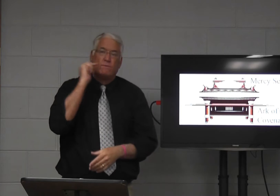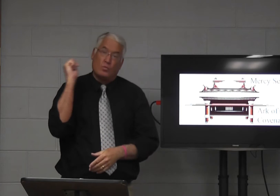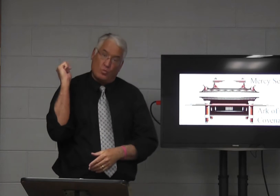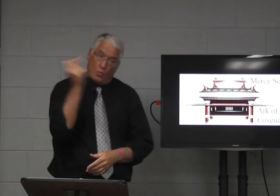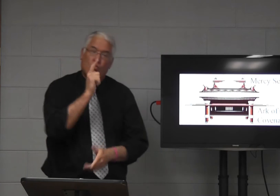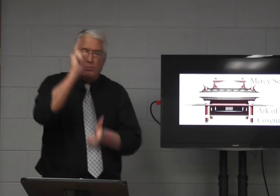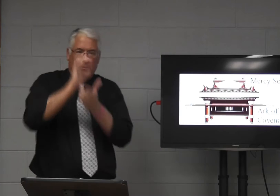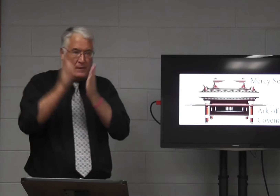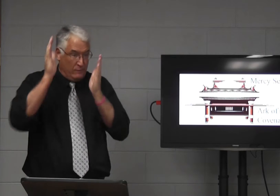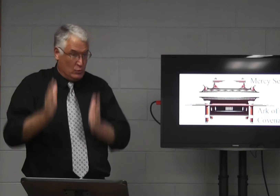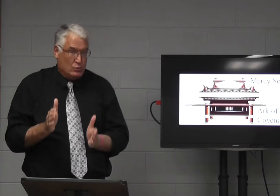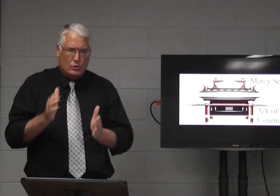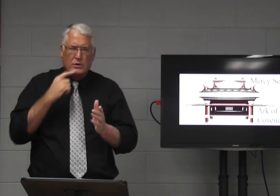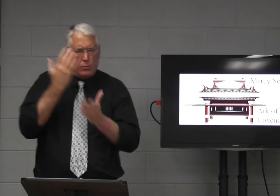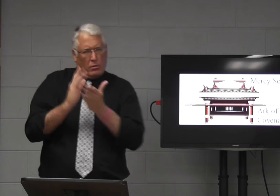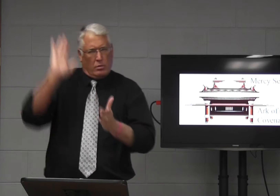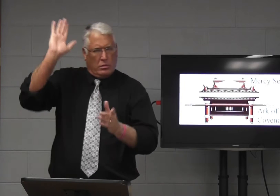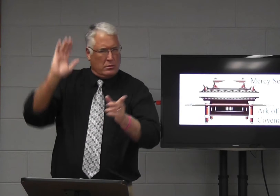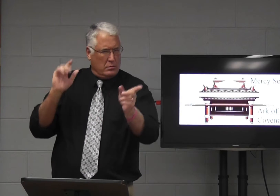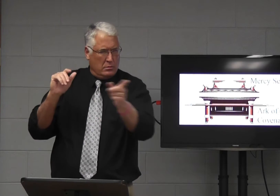He paid for sin once, and that is done.